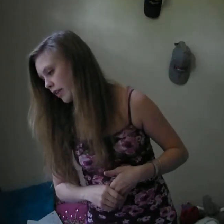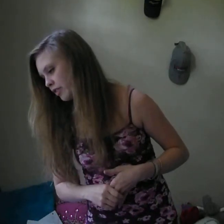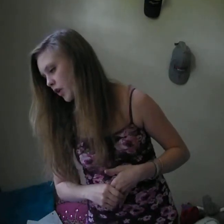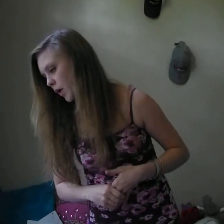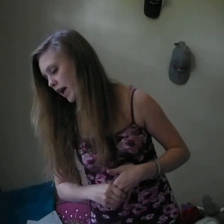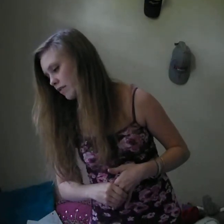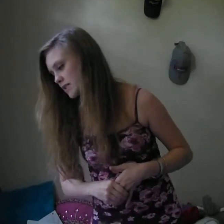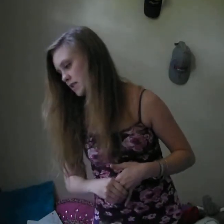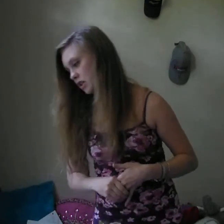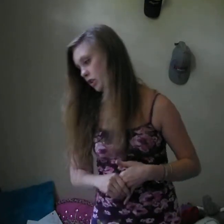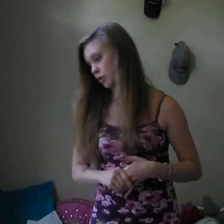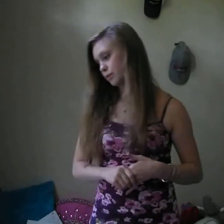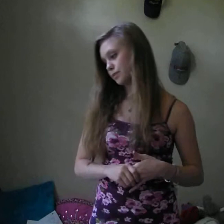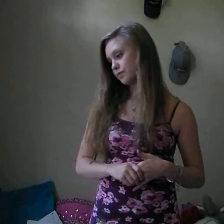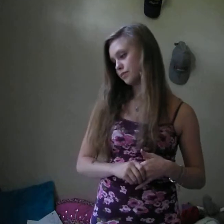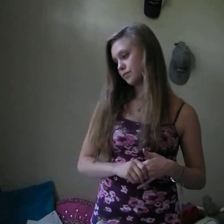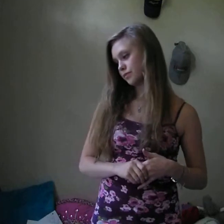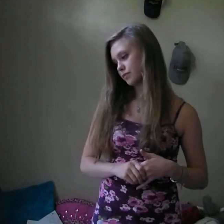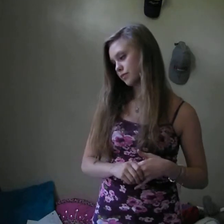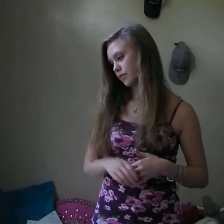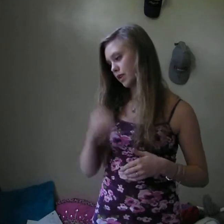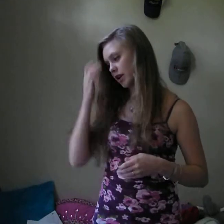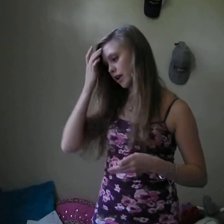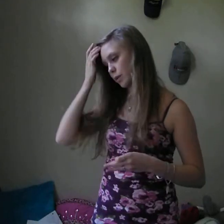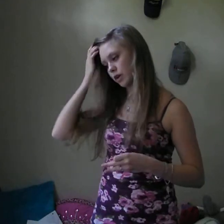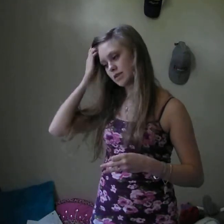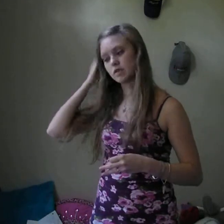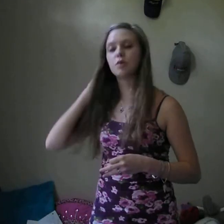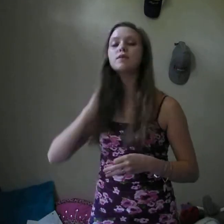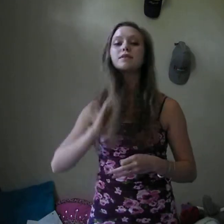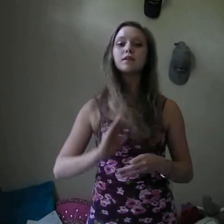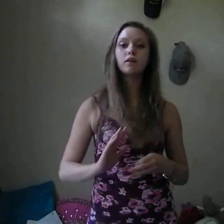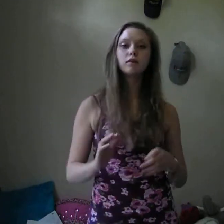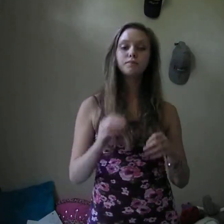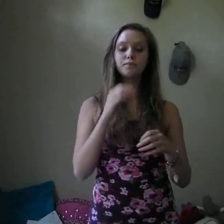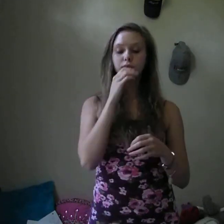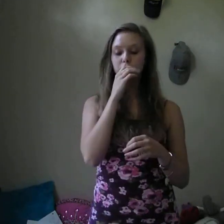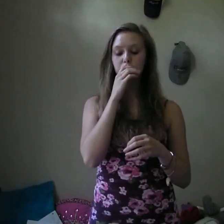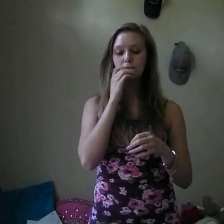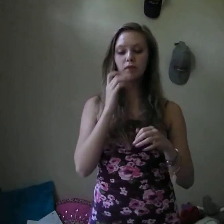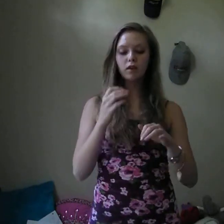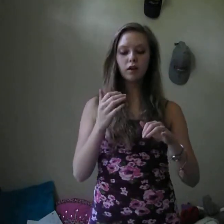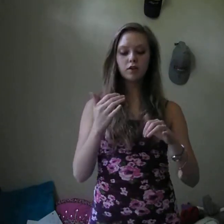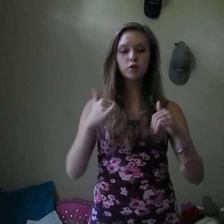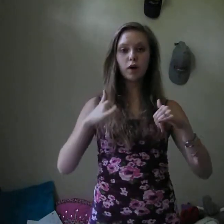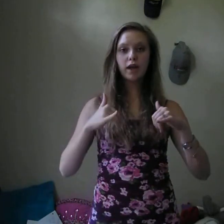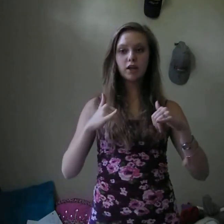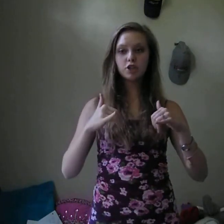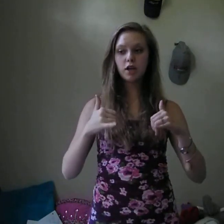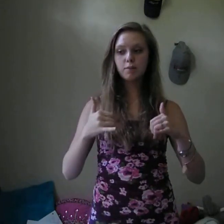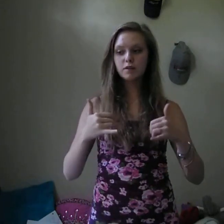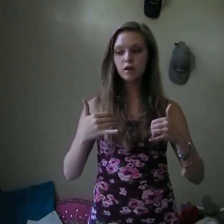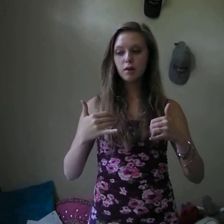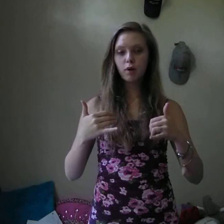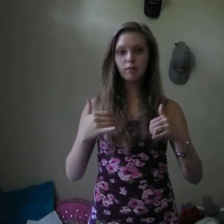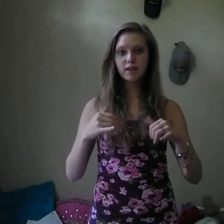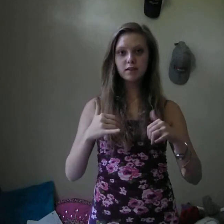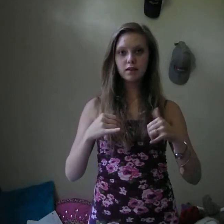And though I haven't seen you, we're going to do still. 2 Y hand shapes, palm facing down,